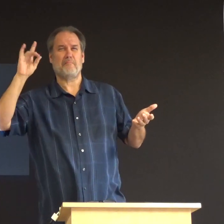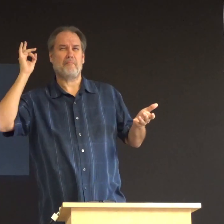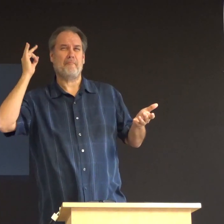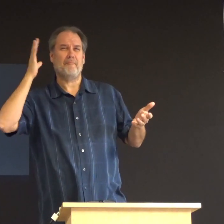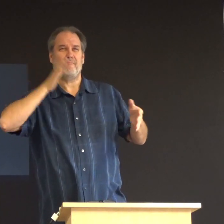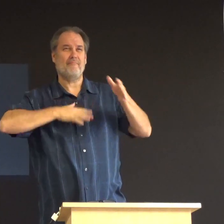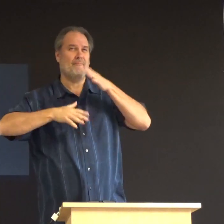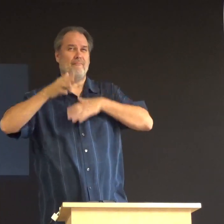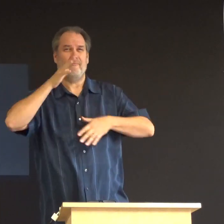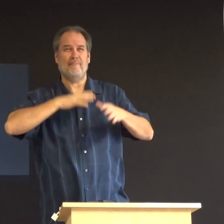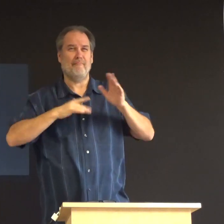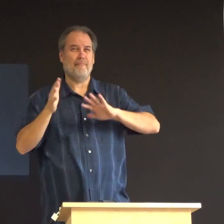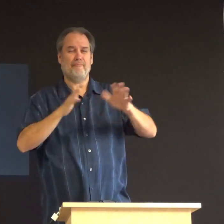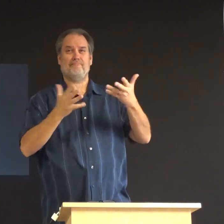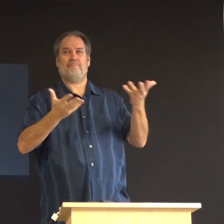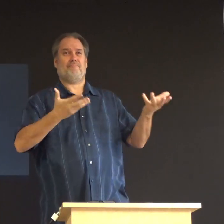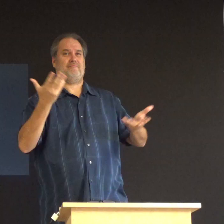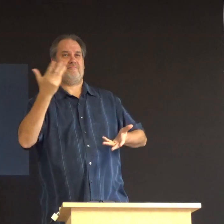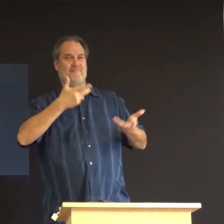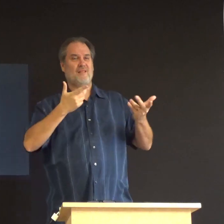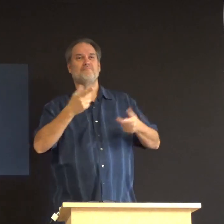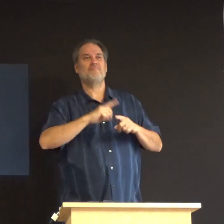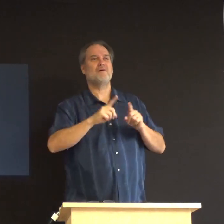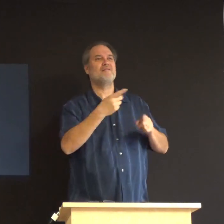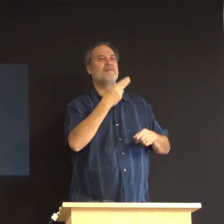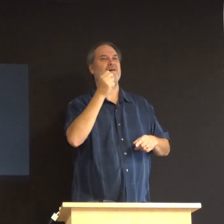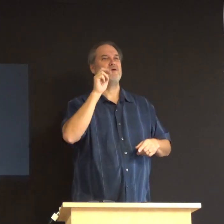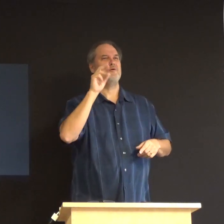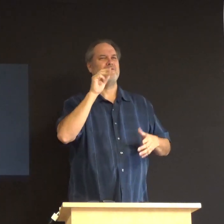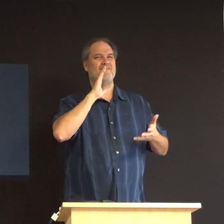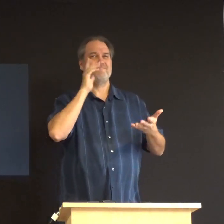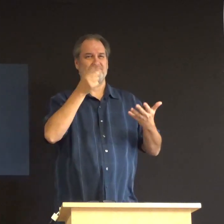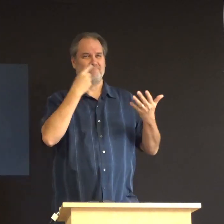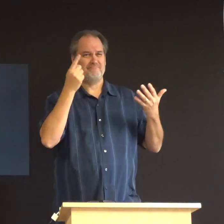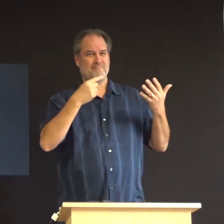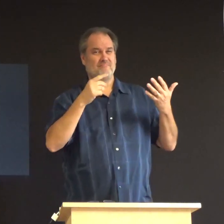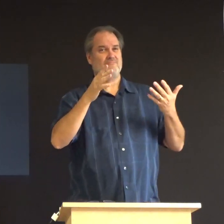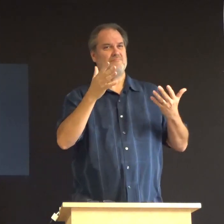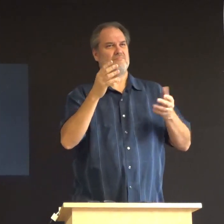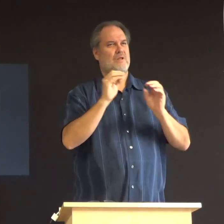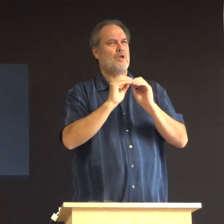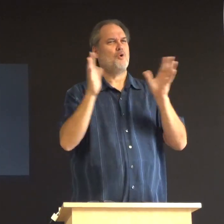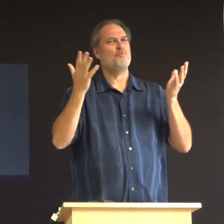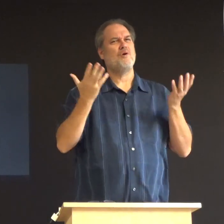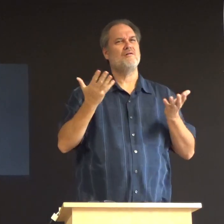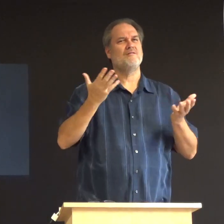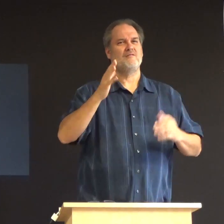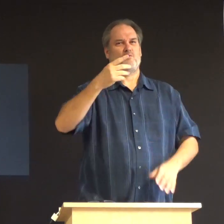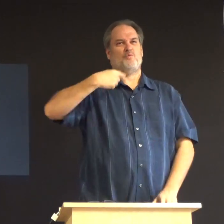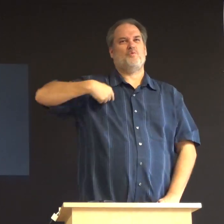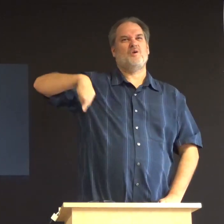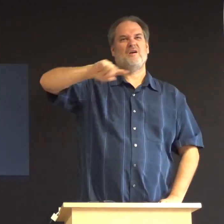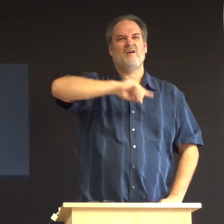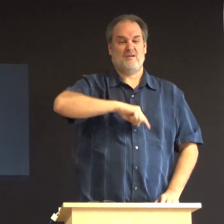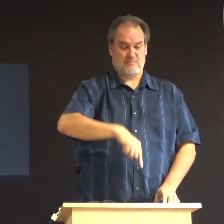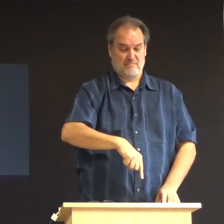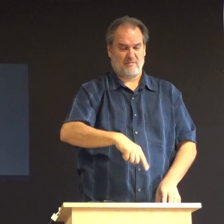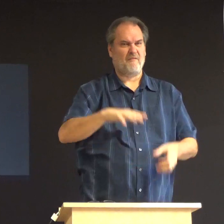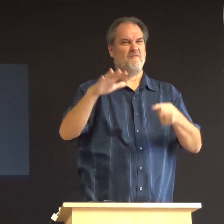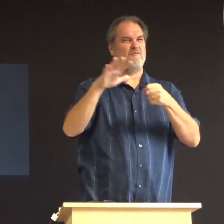were, you know, Samuel, who was, and Samson, who was, you know, drawn away by